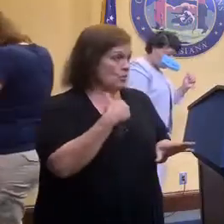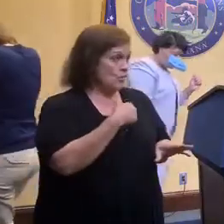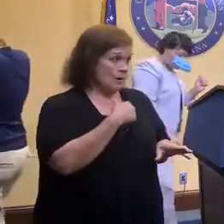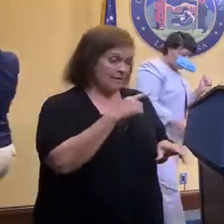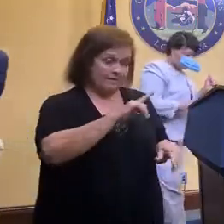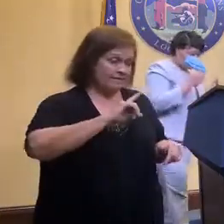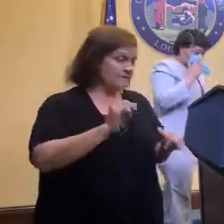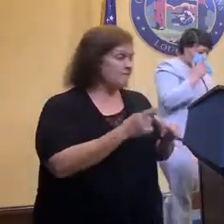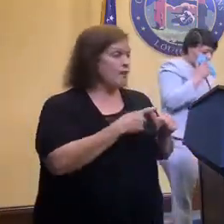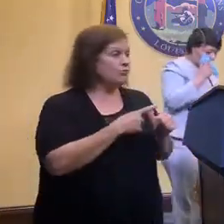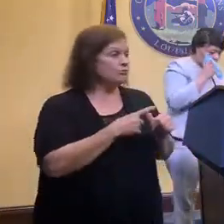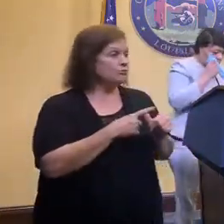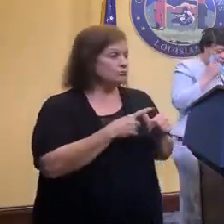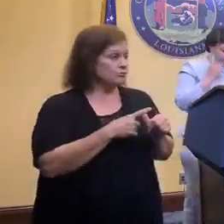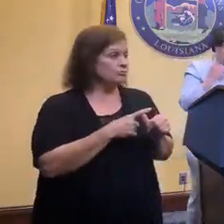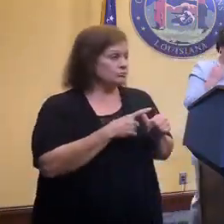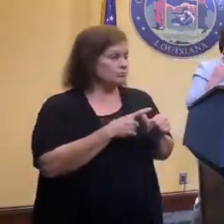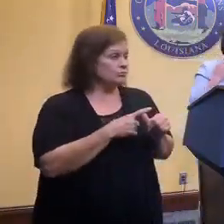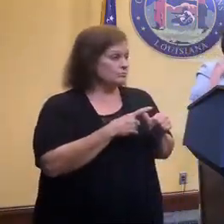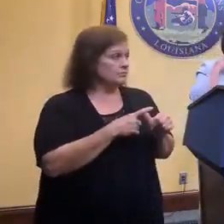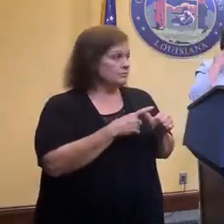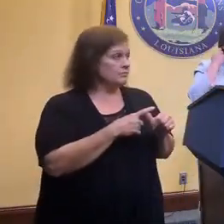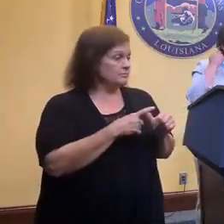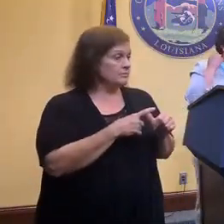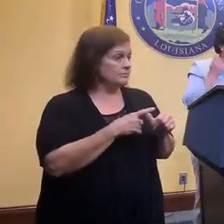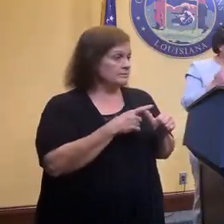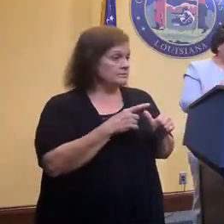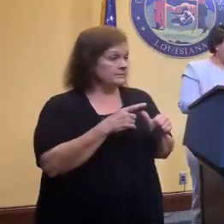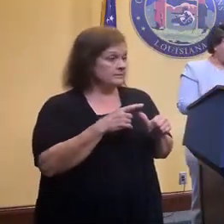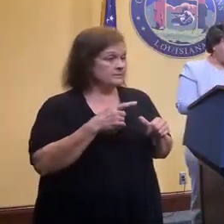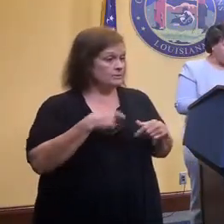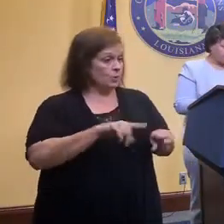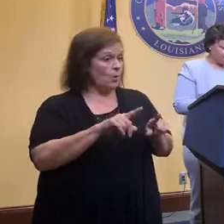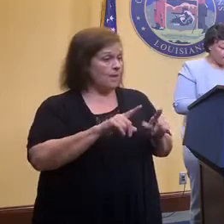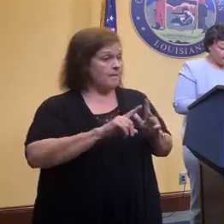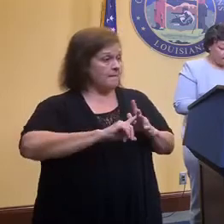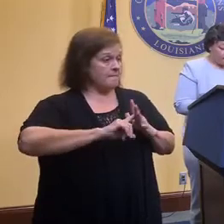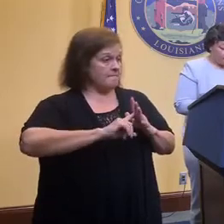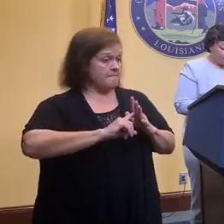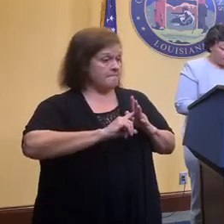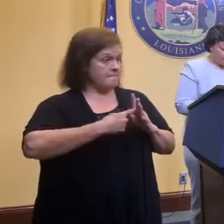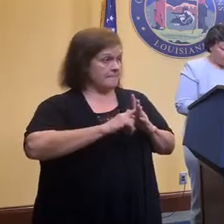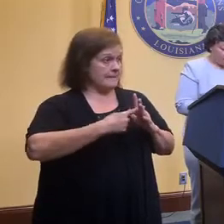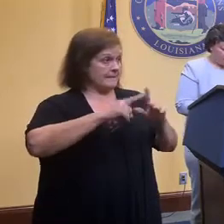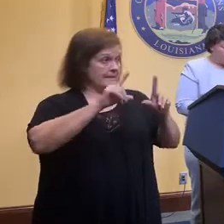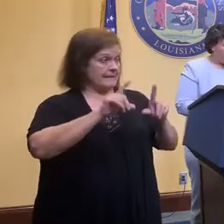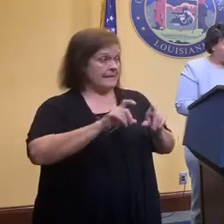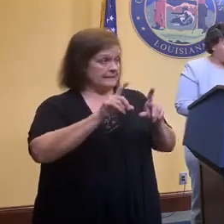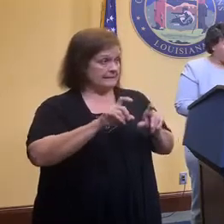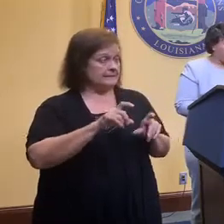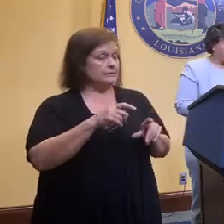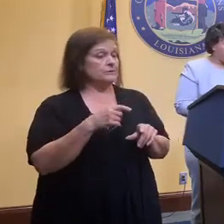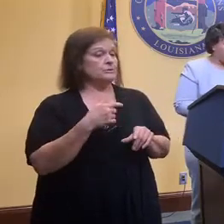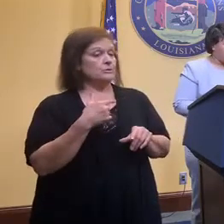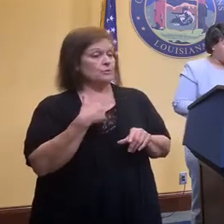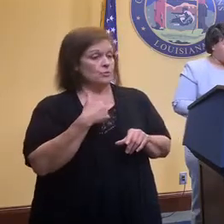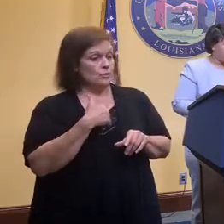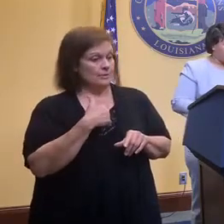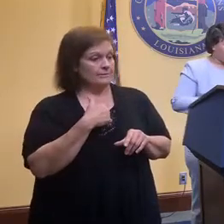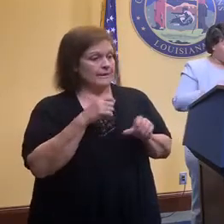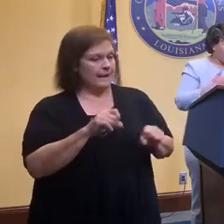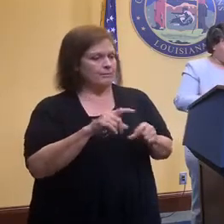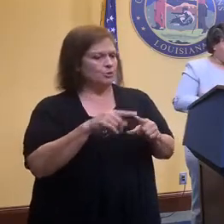stand up on the federal pilot testing site, but we were able to get